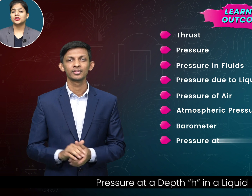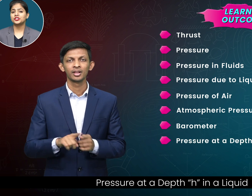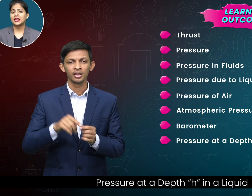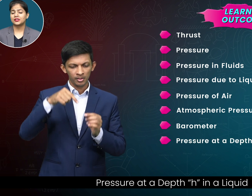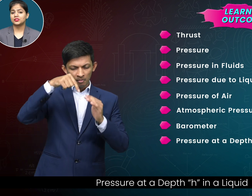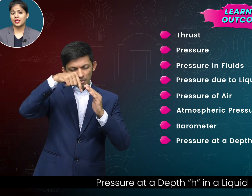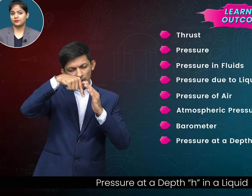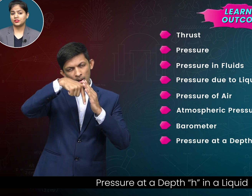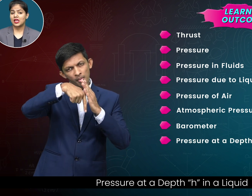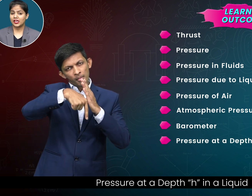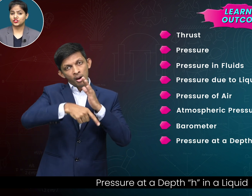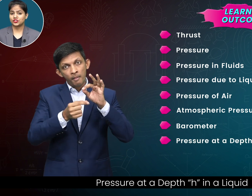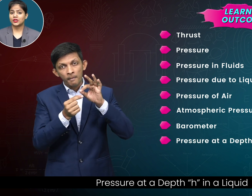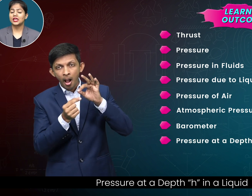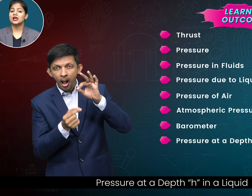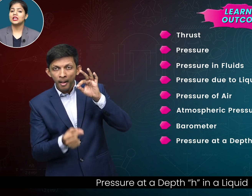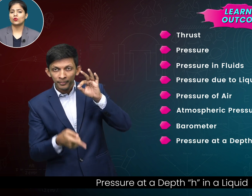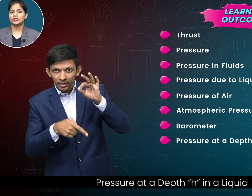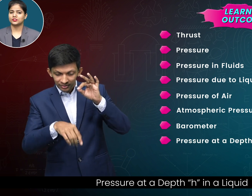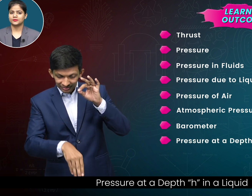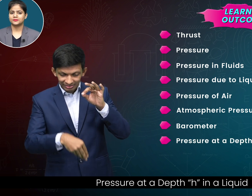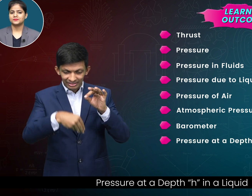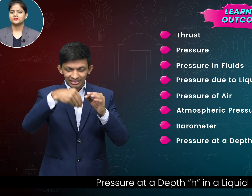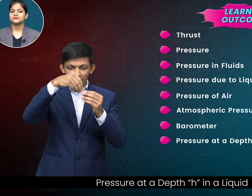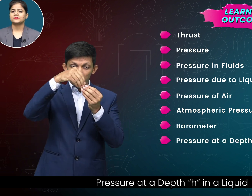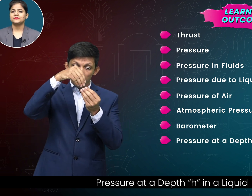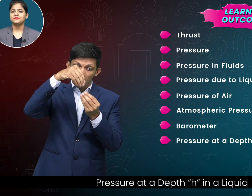pressure at a depth h in a liquid,